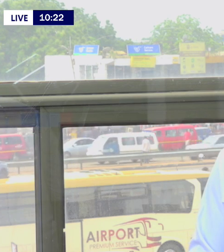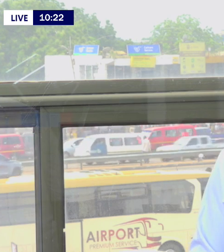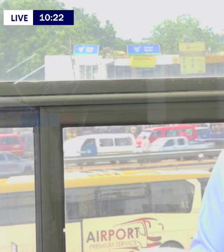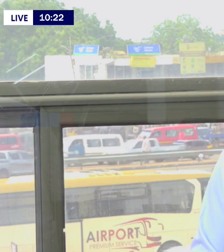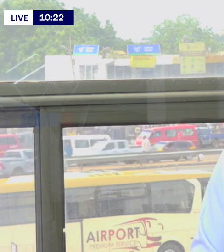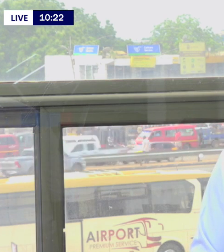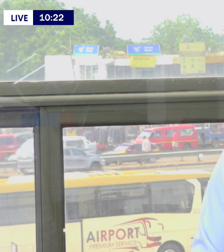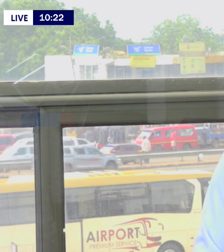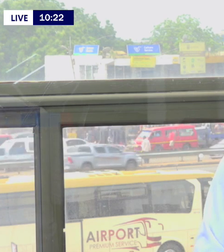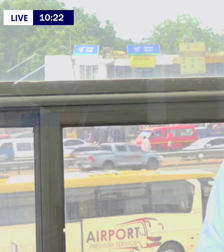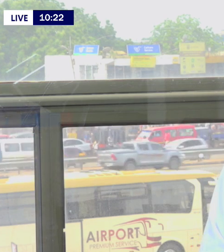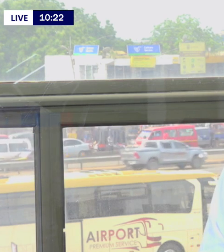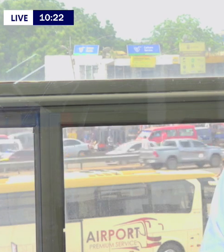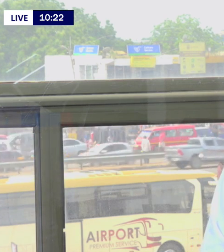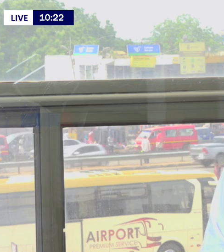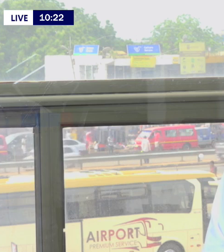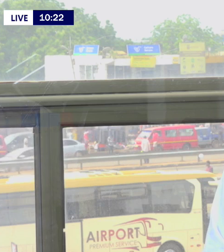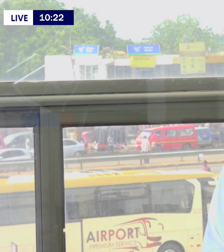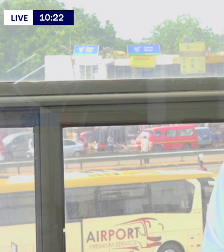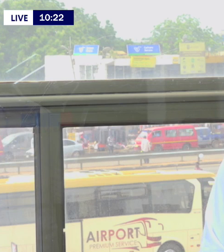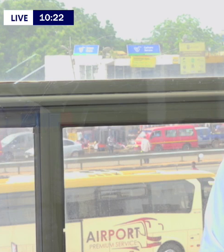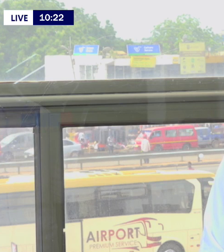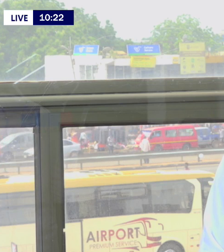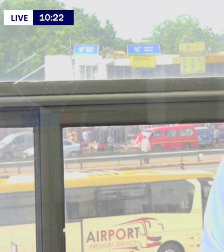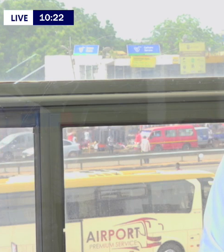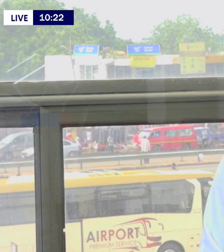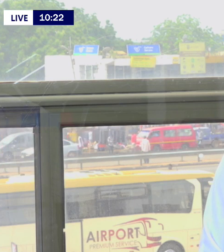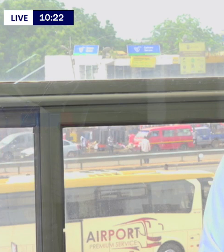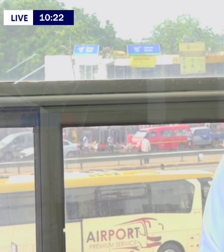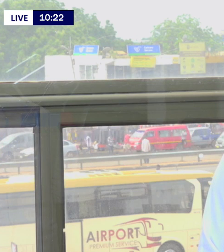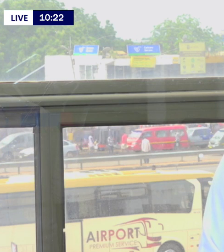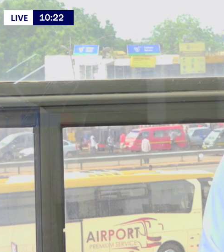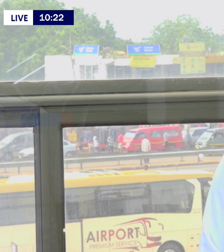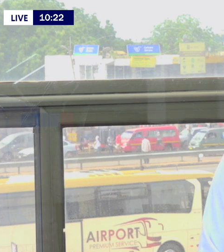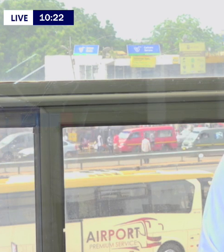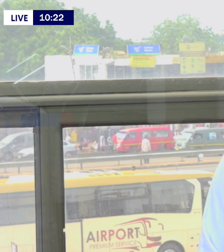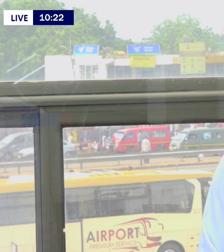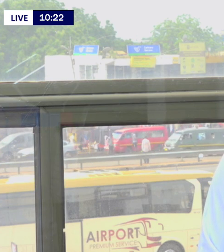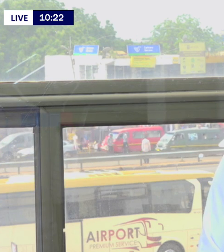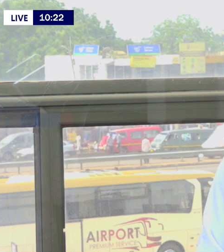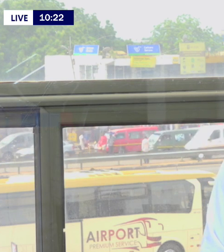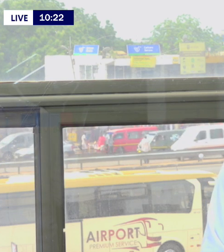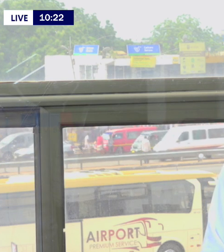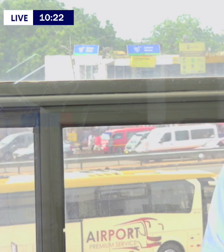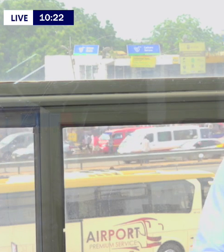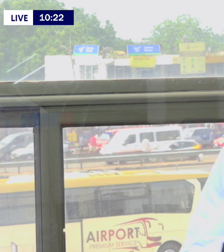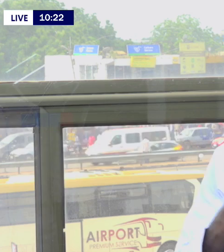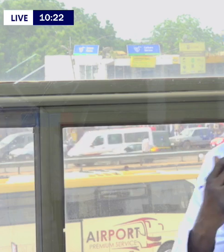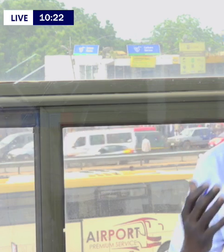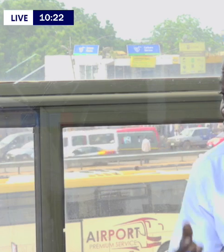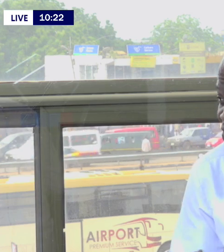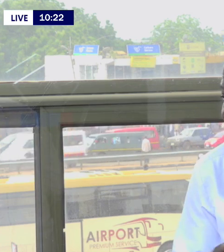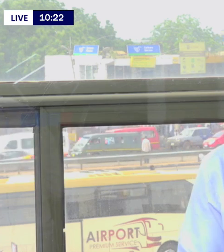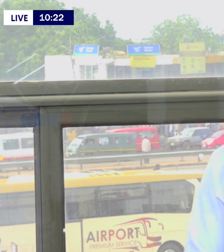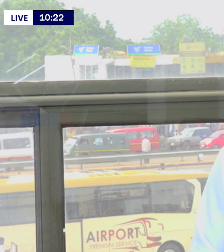10.5 million. Aka over 5 million people are to be on the vote too. So Nipa will be to me, I say,